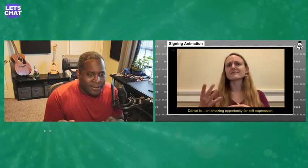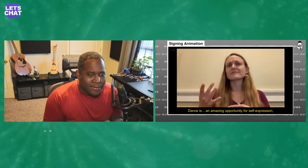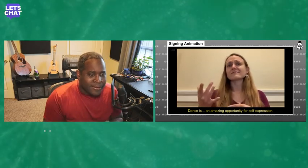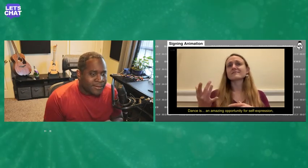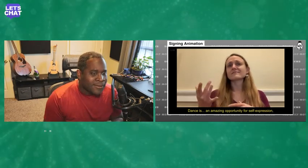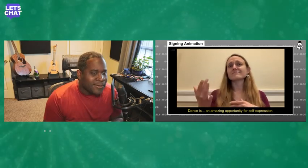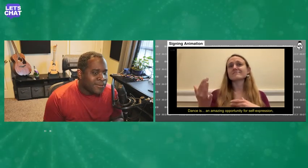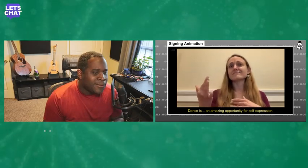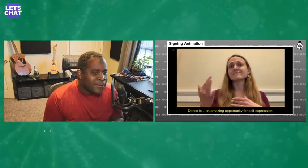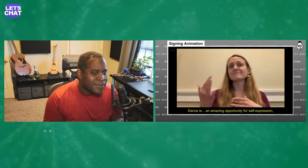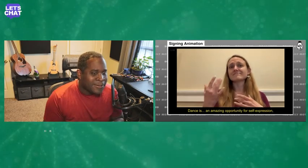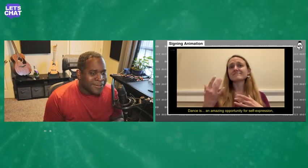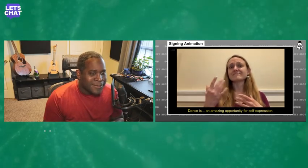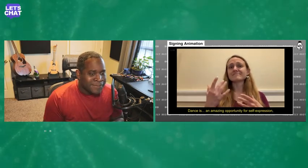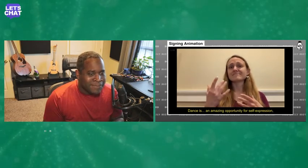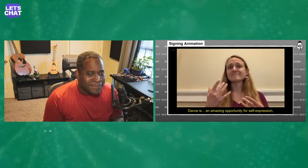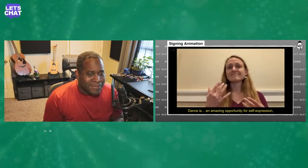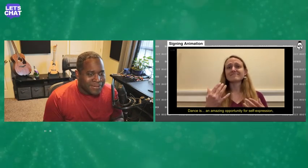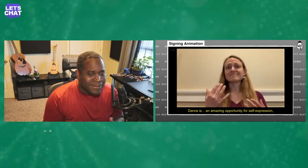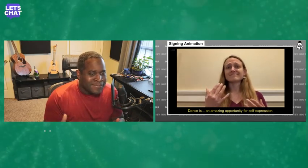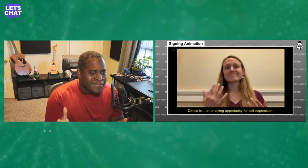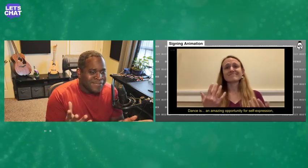opportunity.